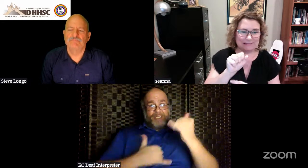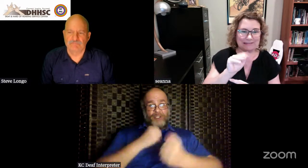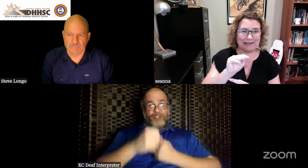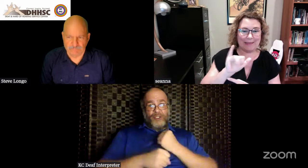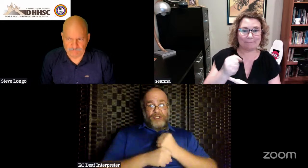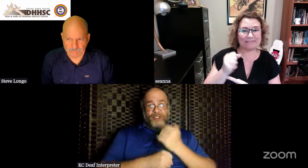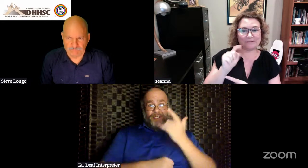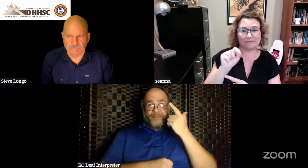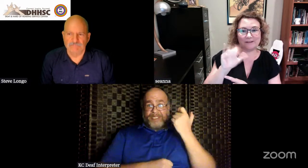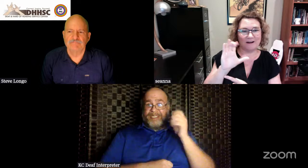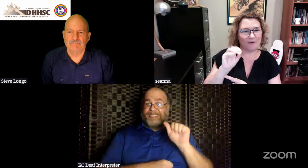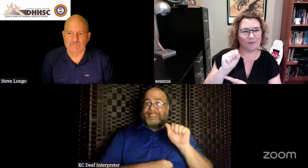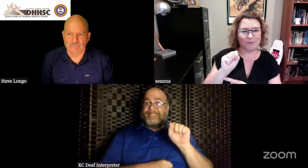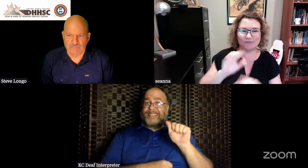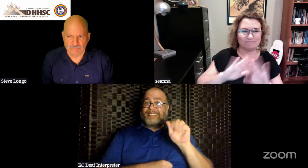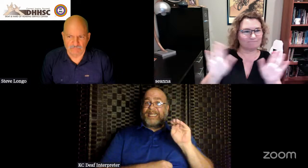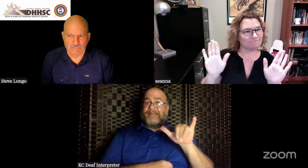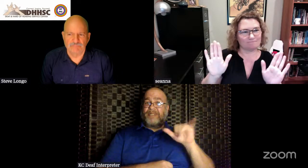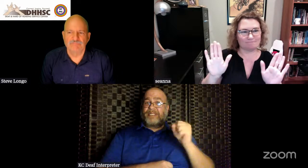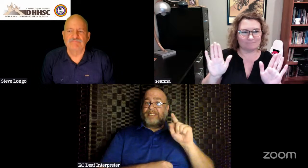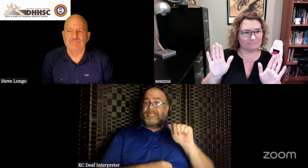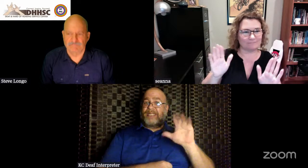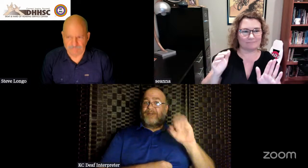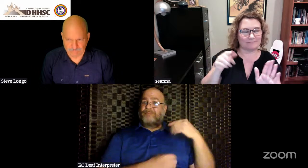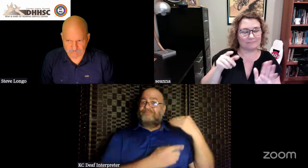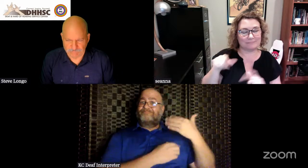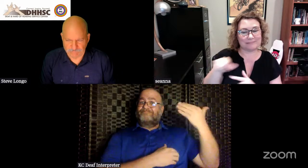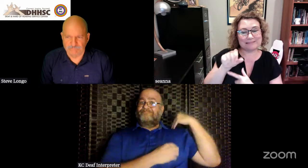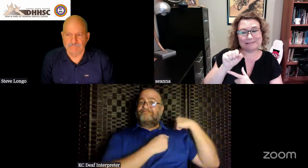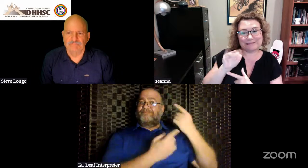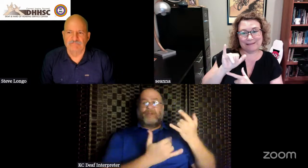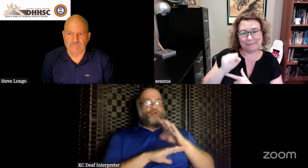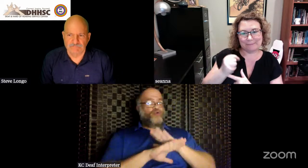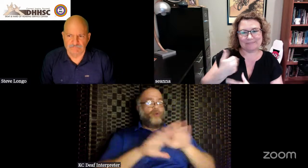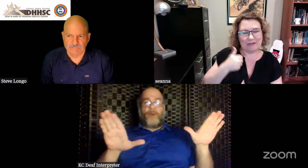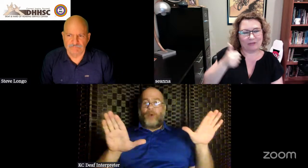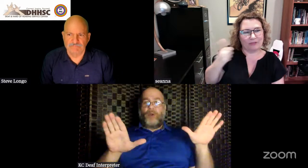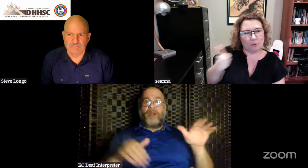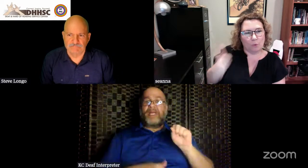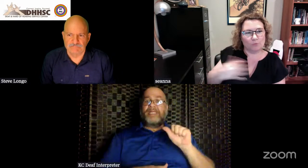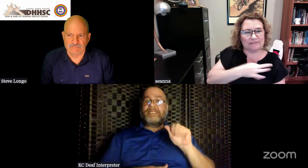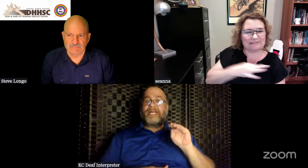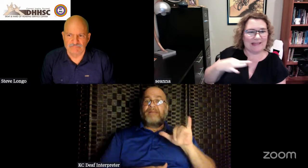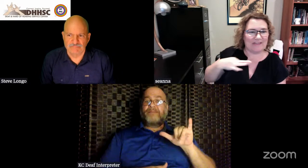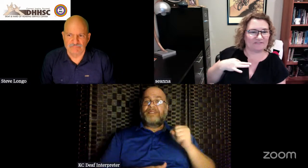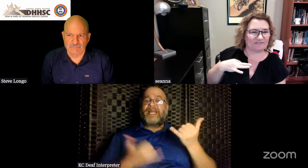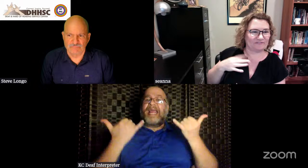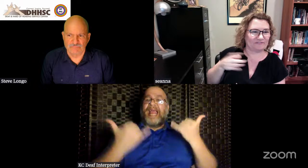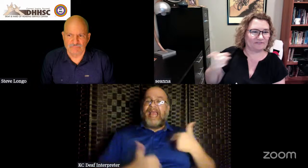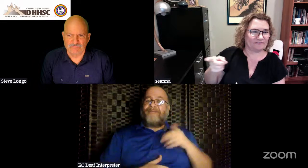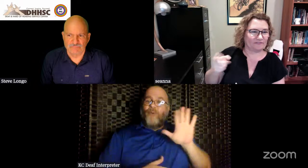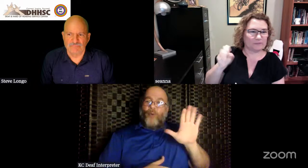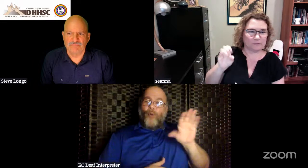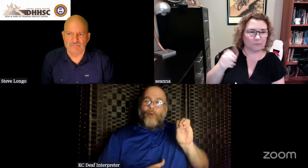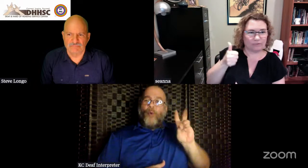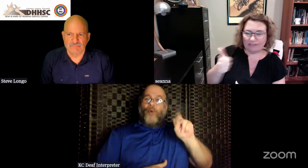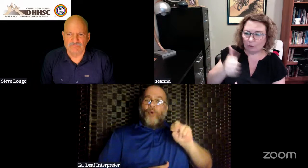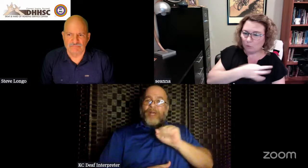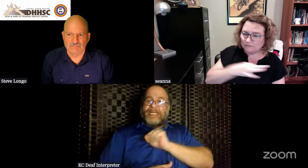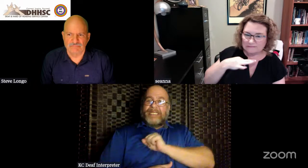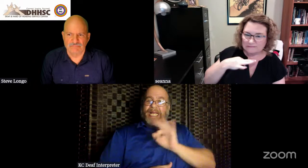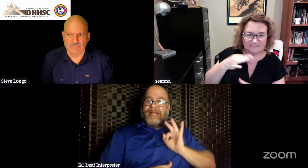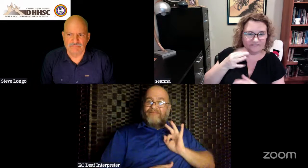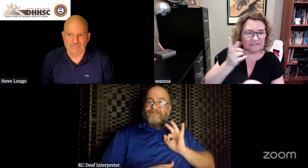And again, things are a little bit different this year because we're not able to have it at the